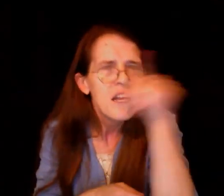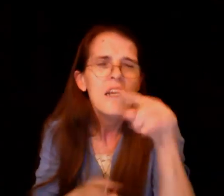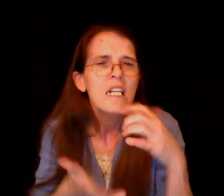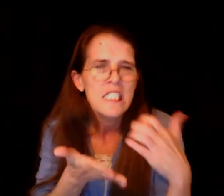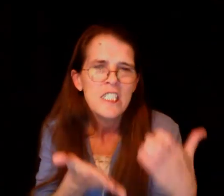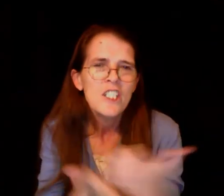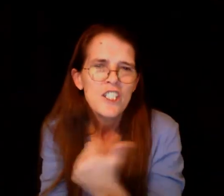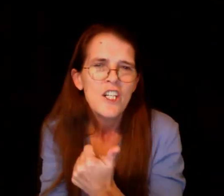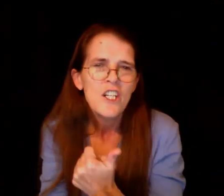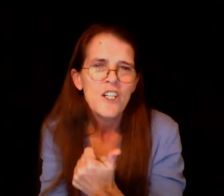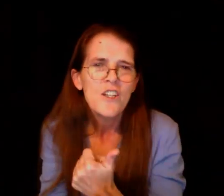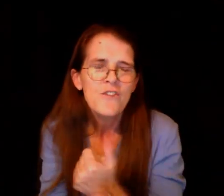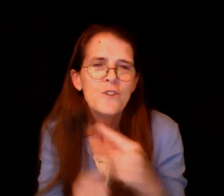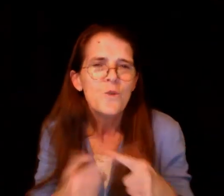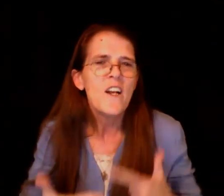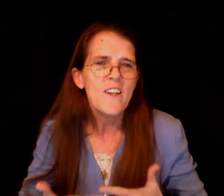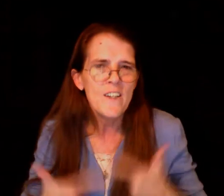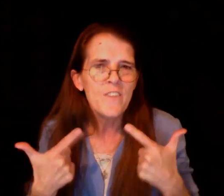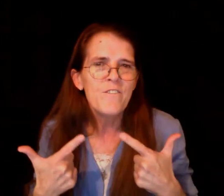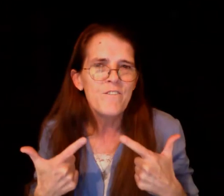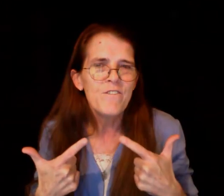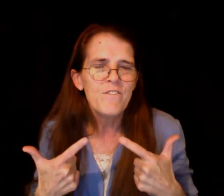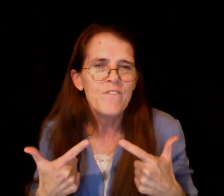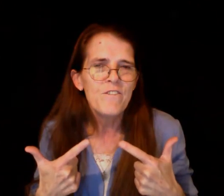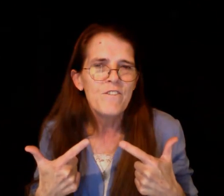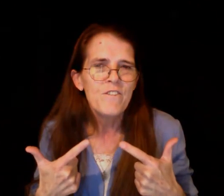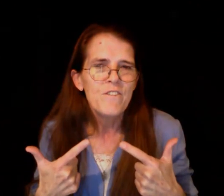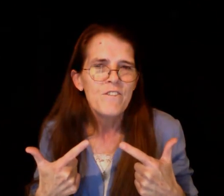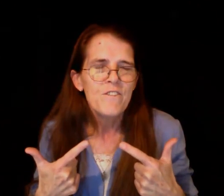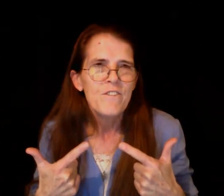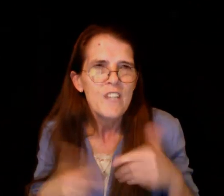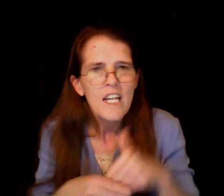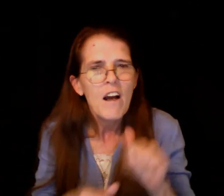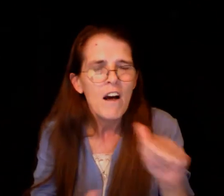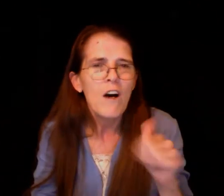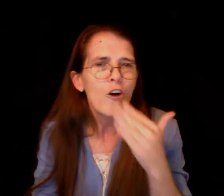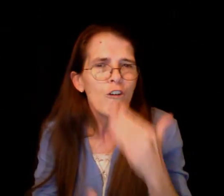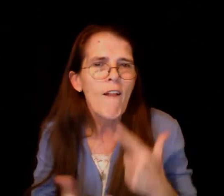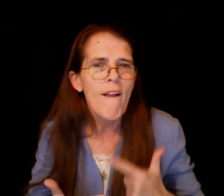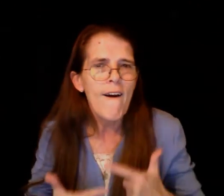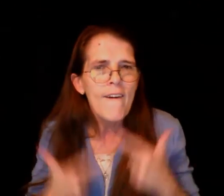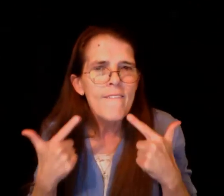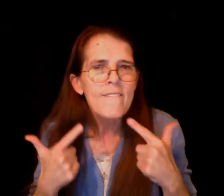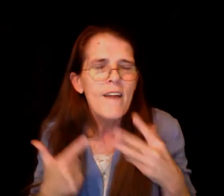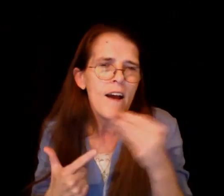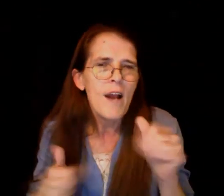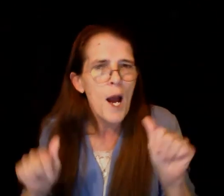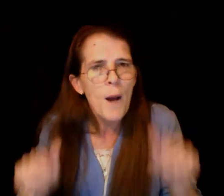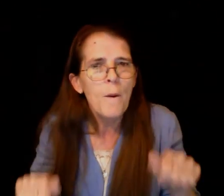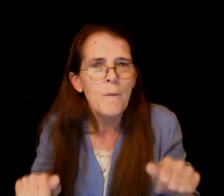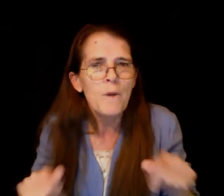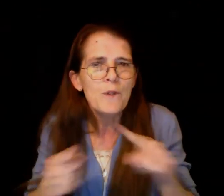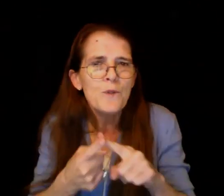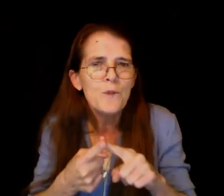That is not cool. Let's go. Let's wash your hands and face. Nala, you too. Right now. Don't make me pull you.